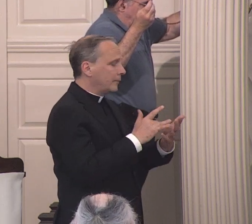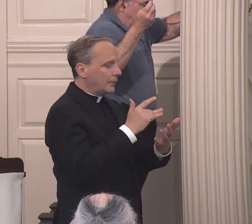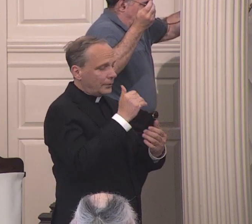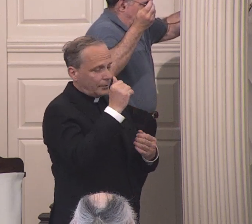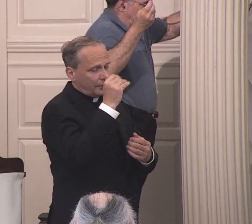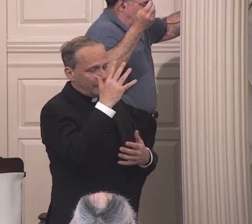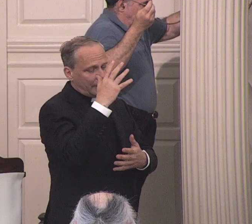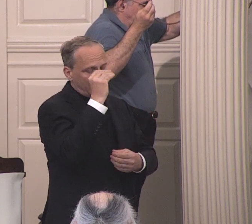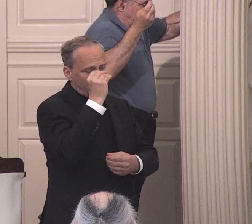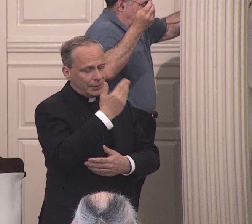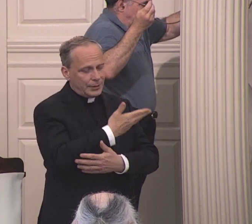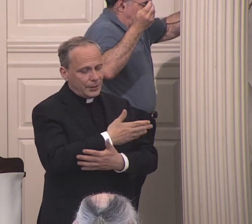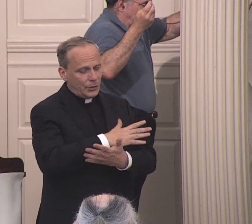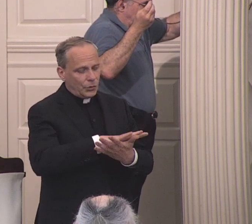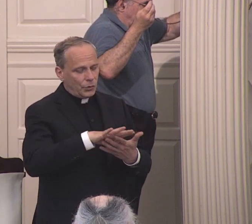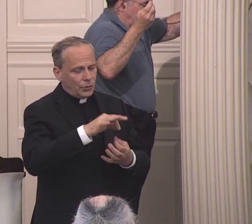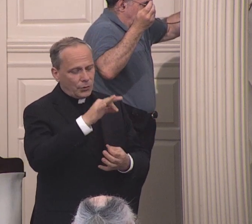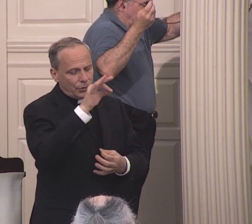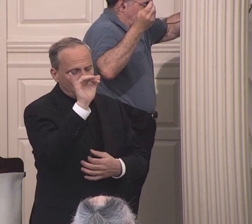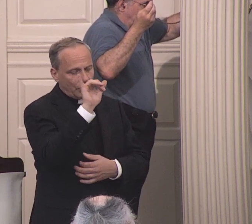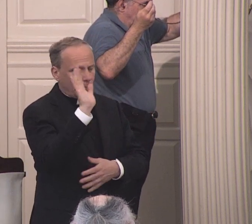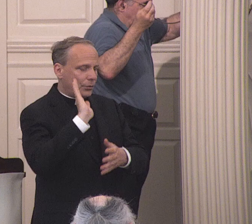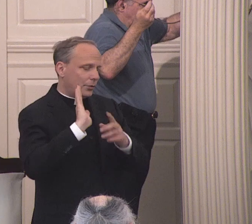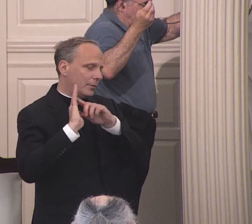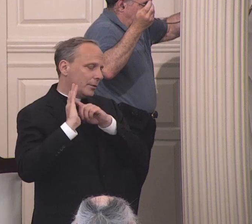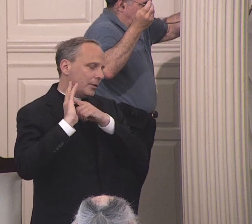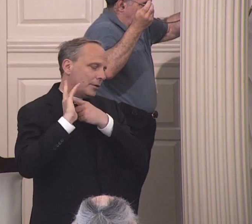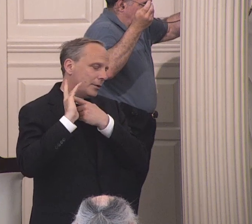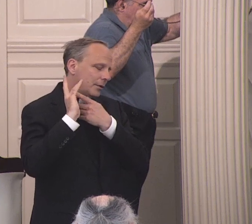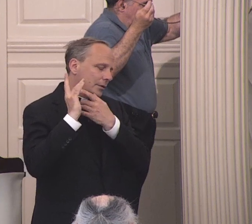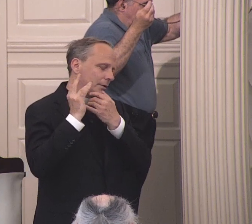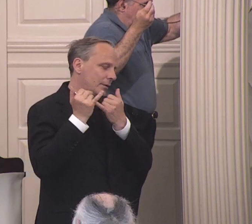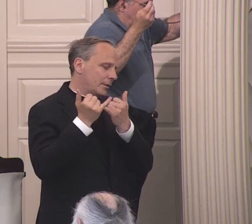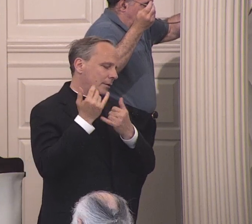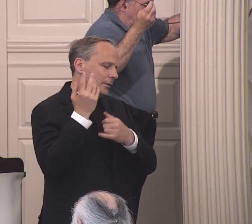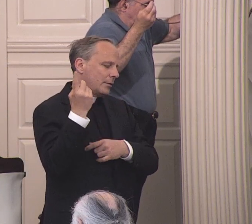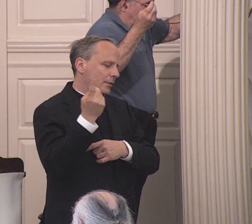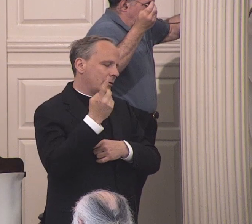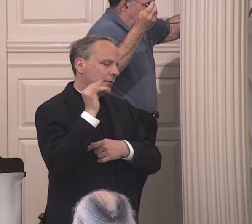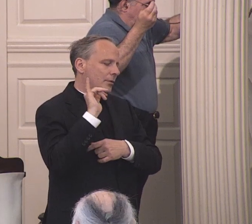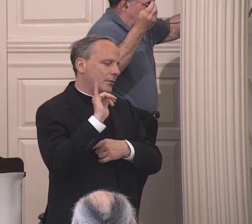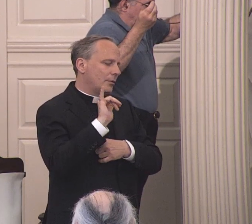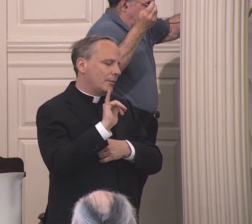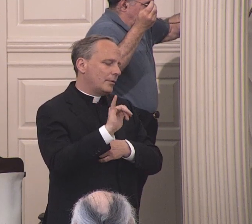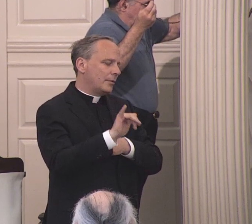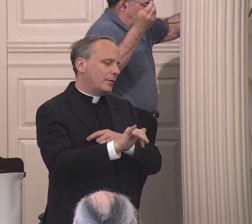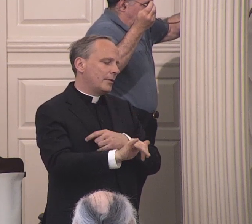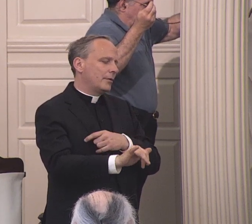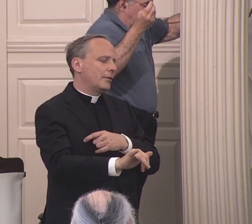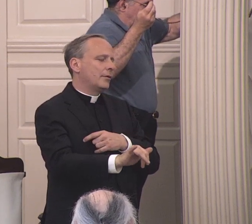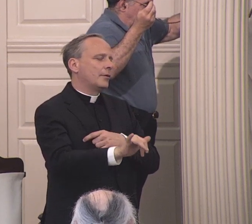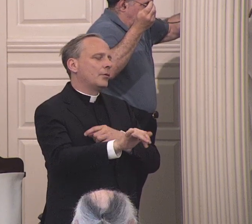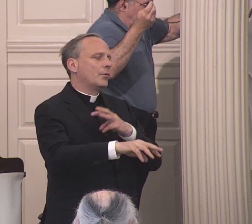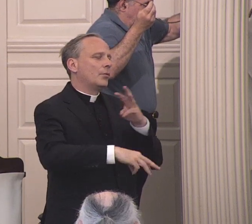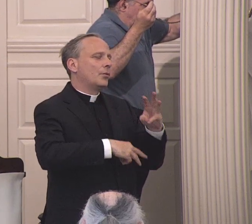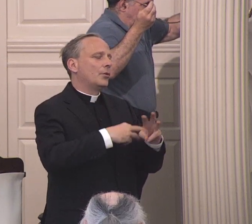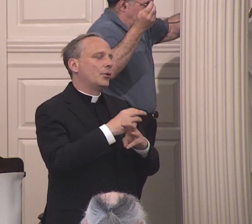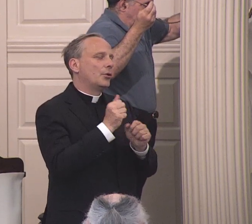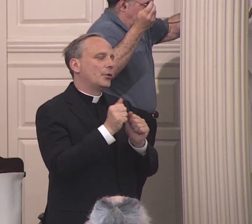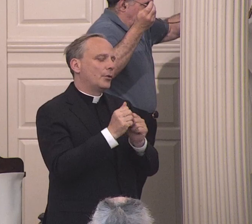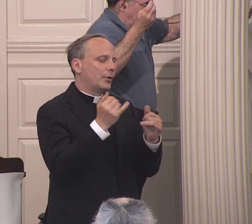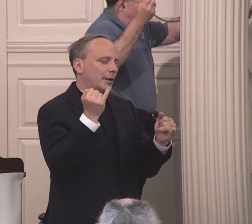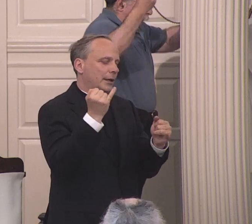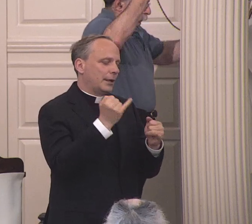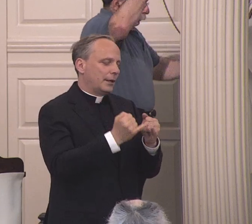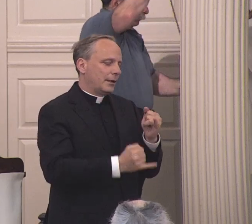sicur erat in principio et nunc et semper, et in